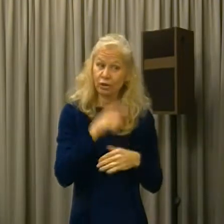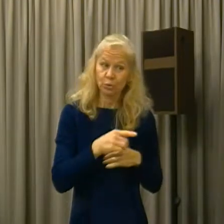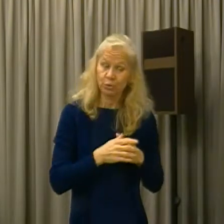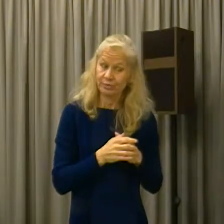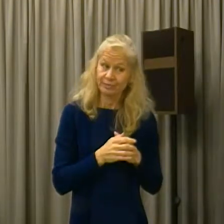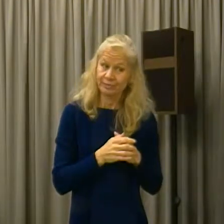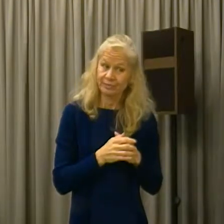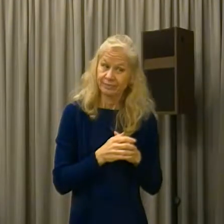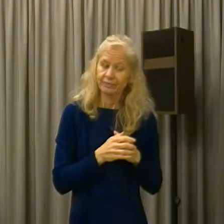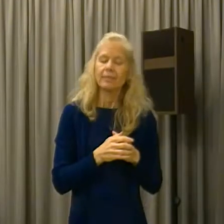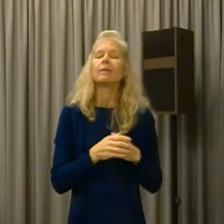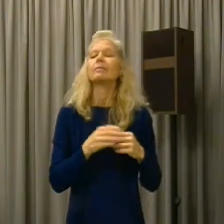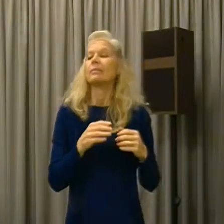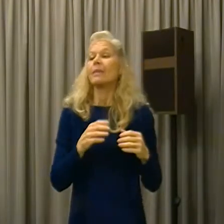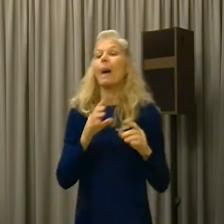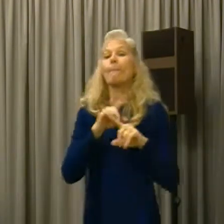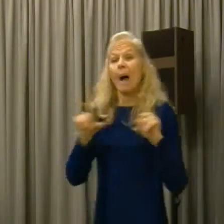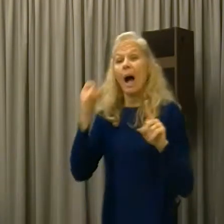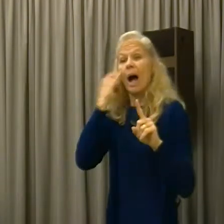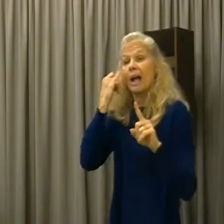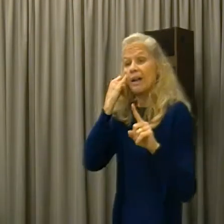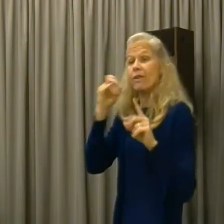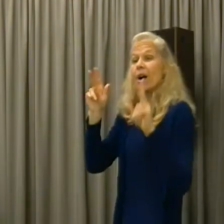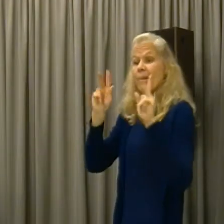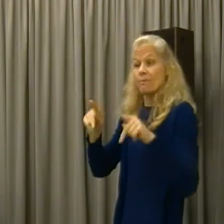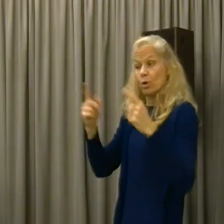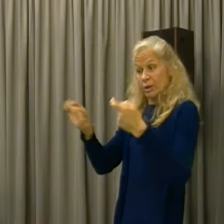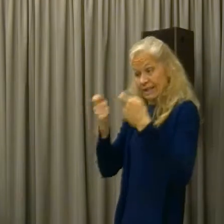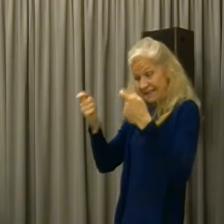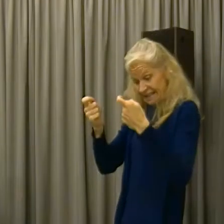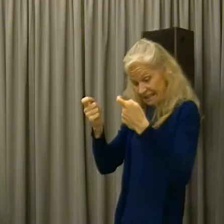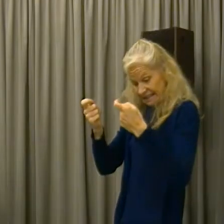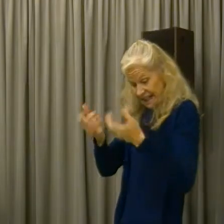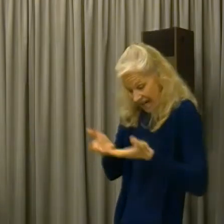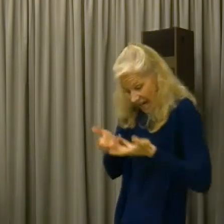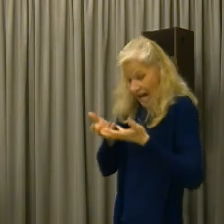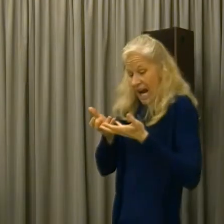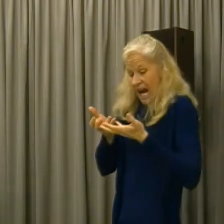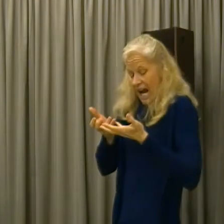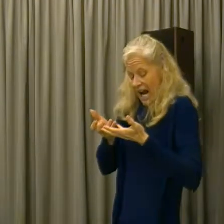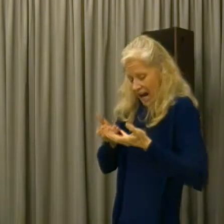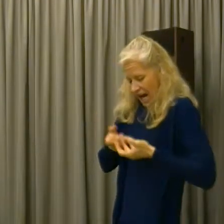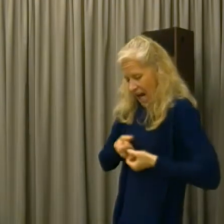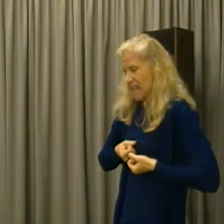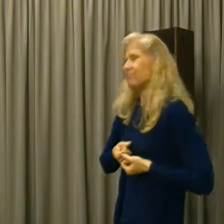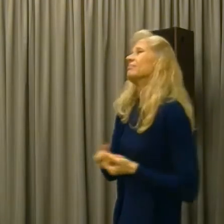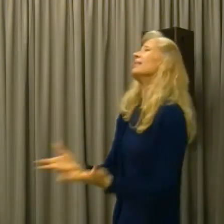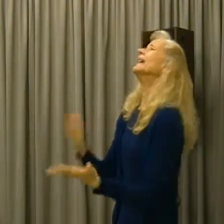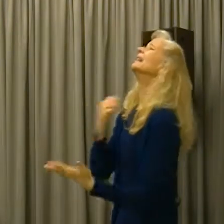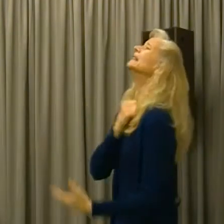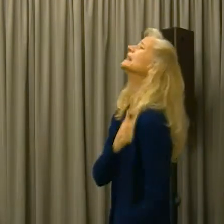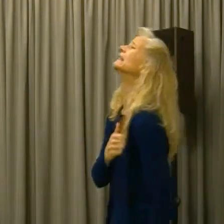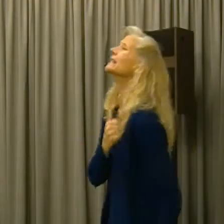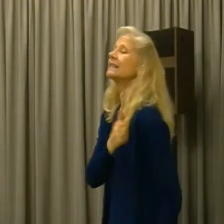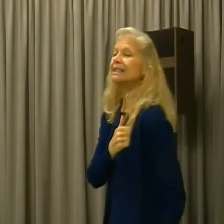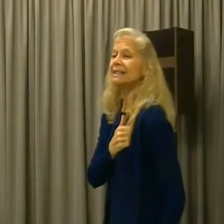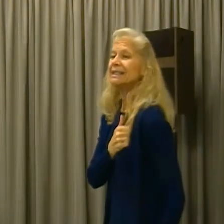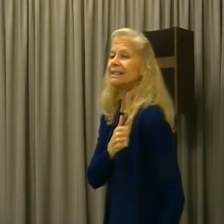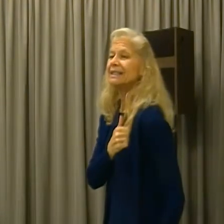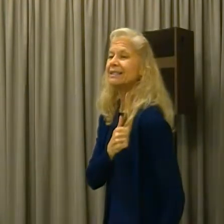said? No, talking to his people, what'd you say? No, any of God's people who tries to cover their sin, what?